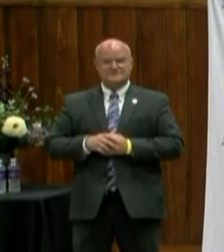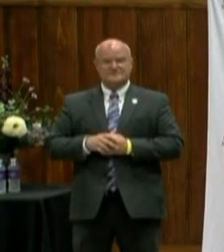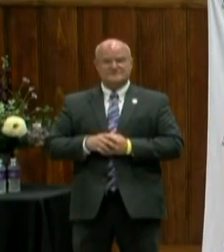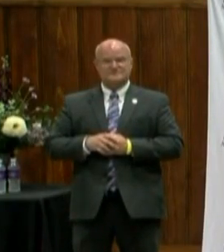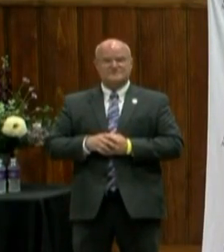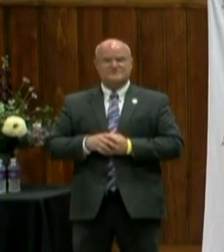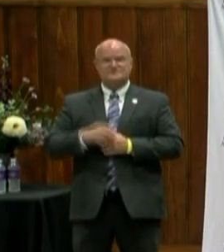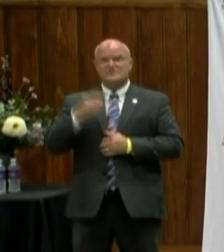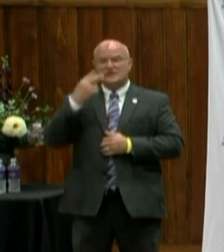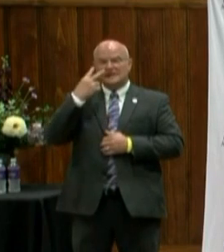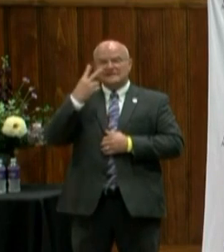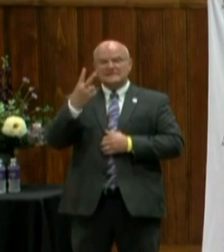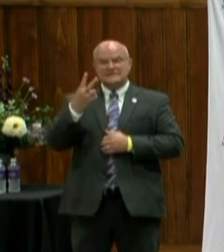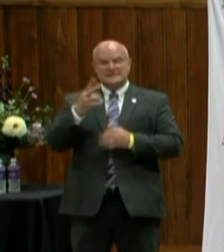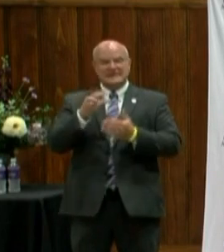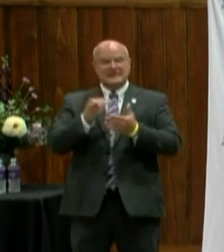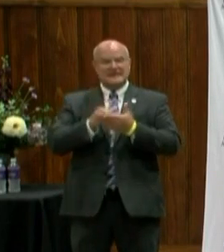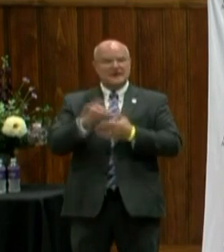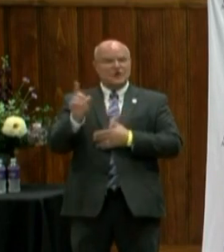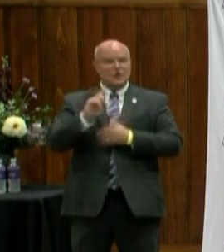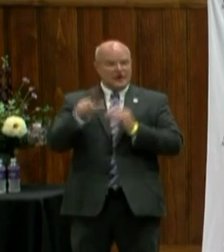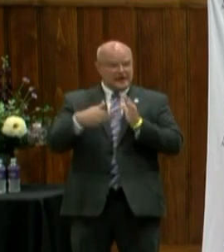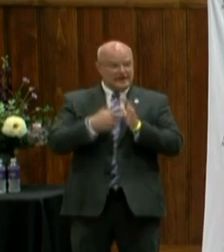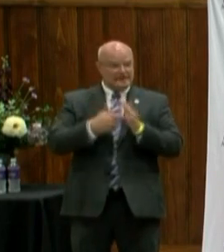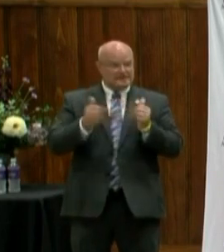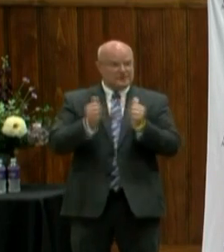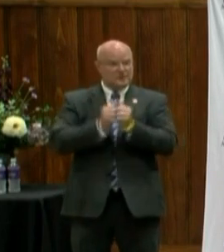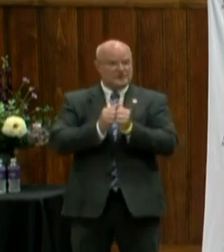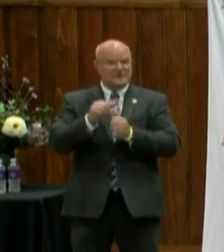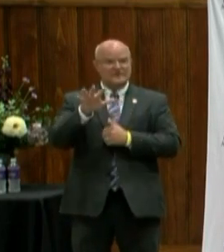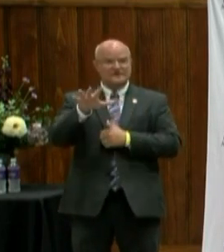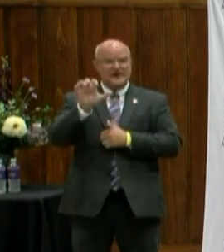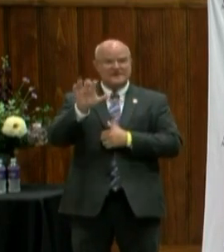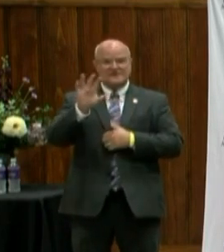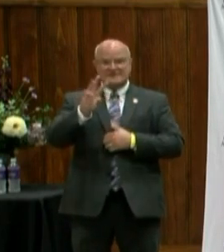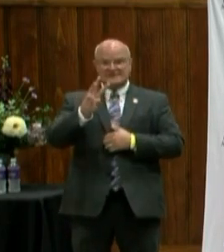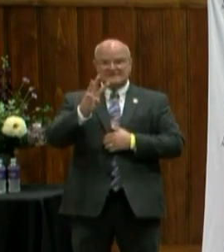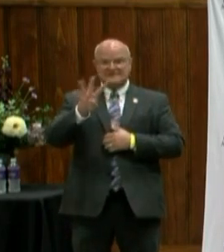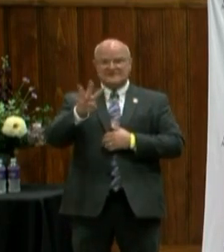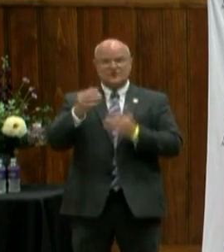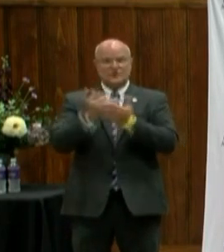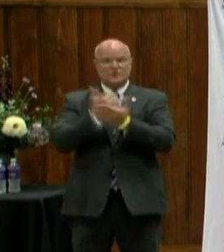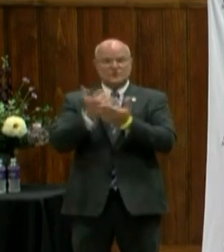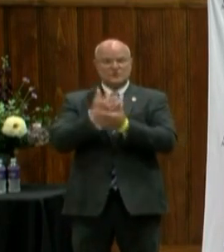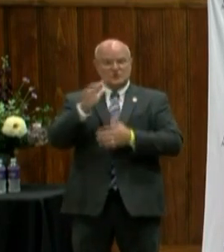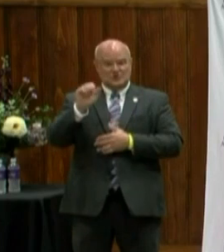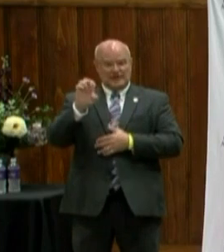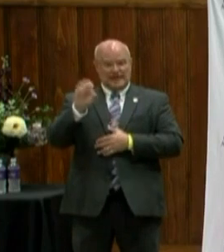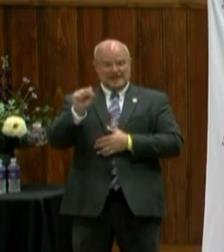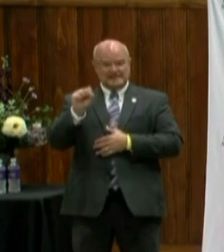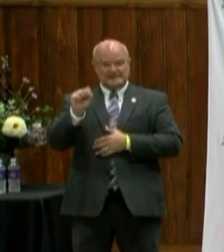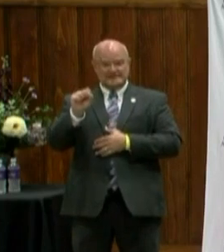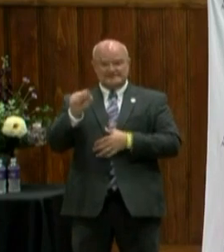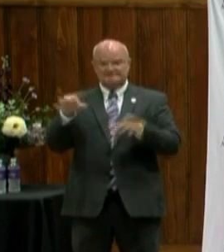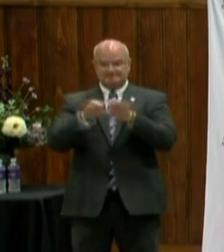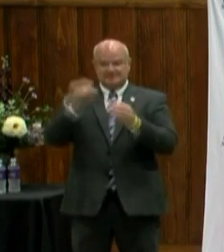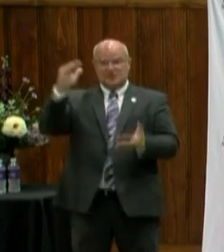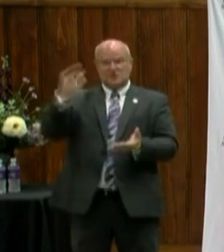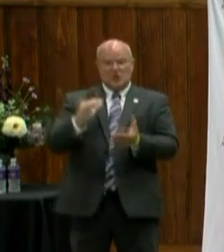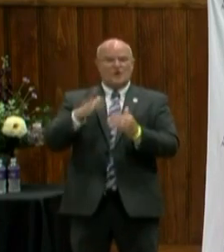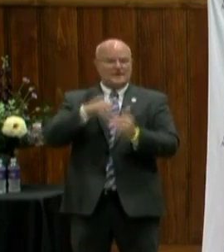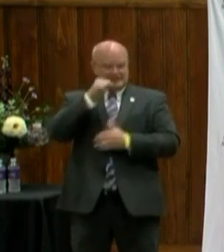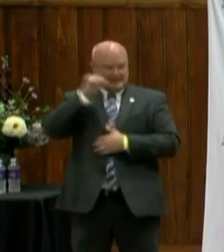you can see that where this is with the 564 new cases, significantly lower